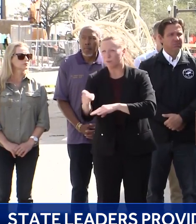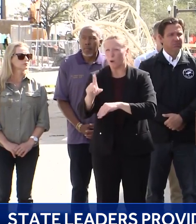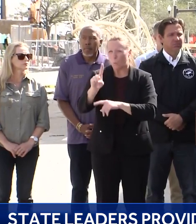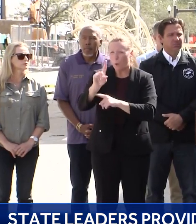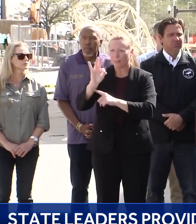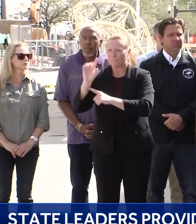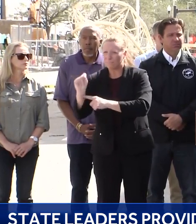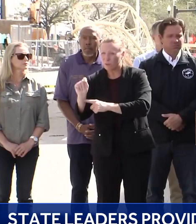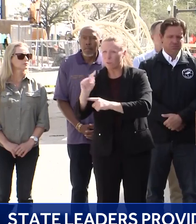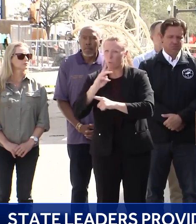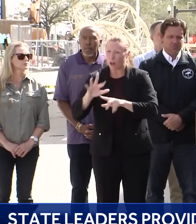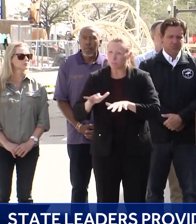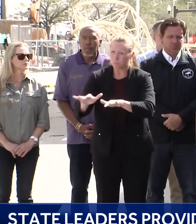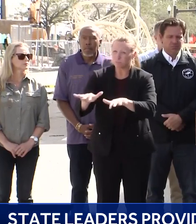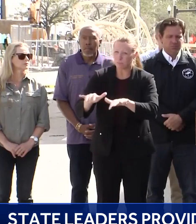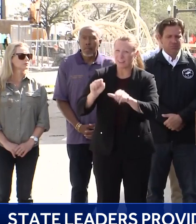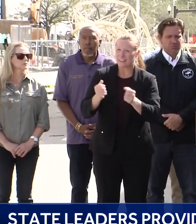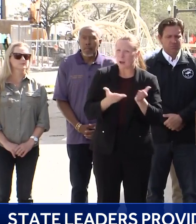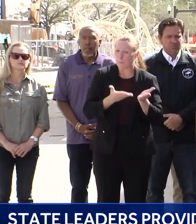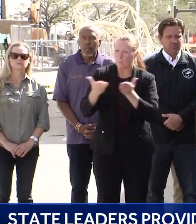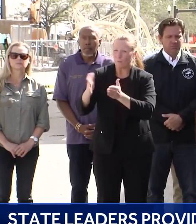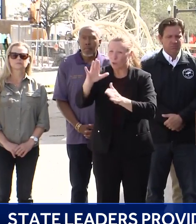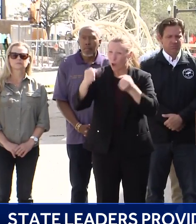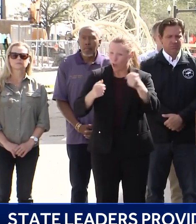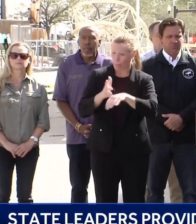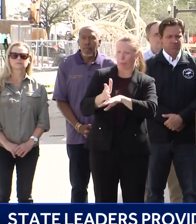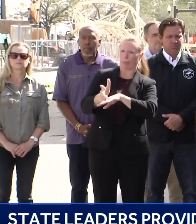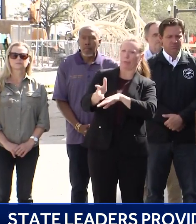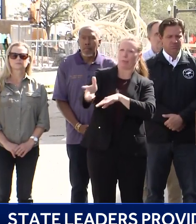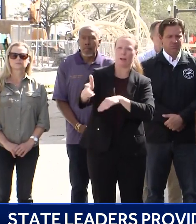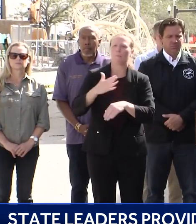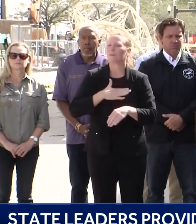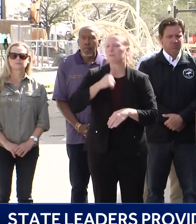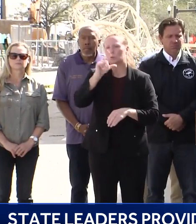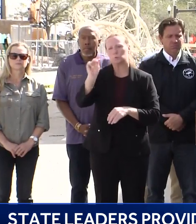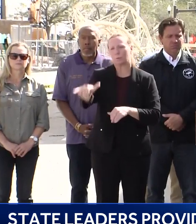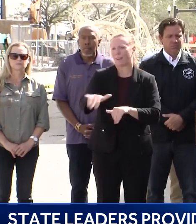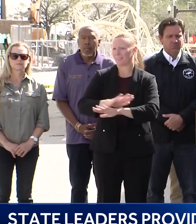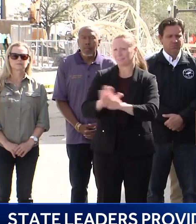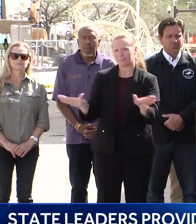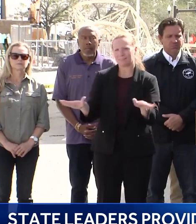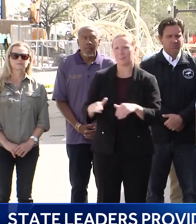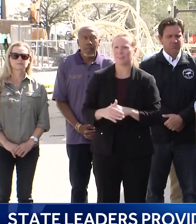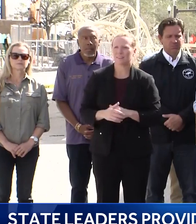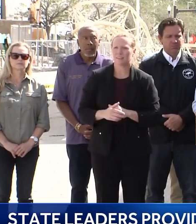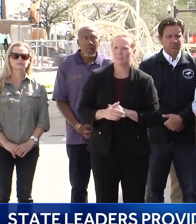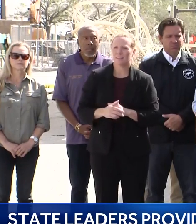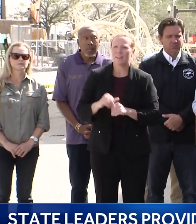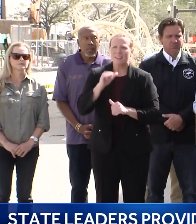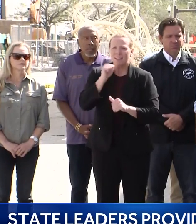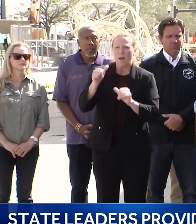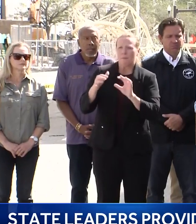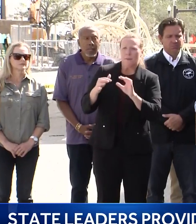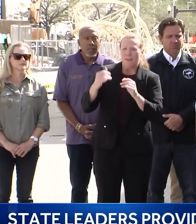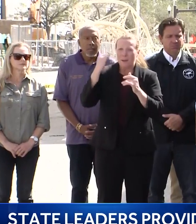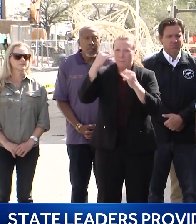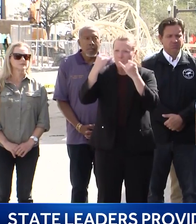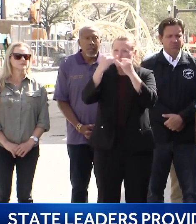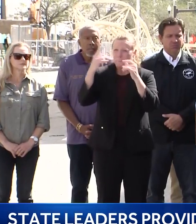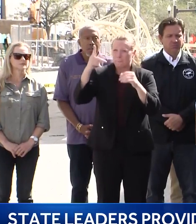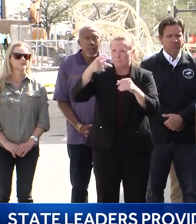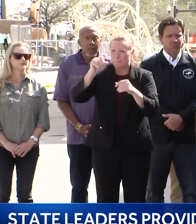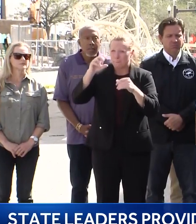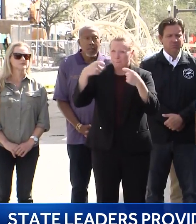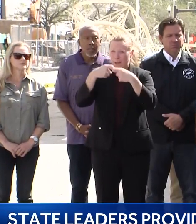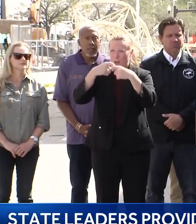water can move your vehicle. So please do not do that. Not to mention there could be power lines down inside of that water